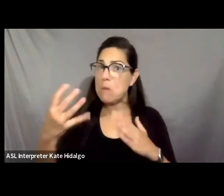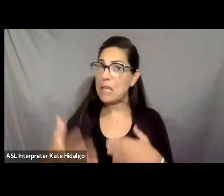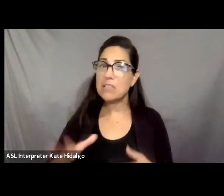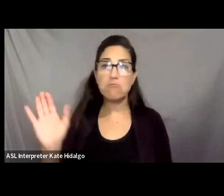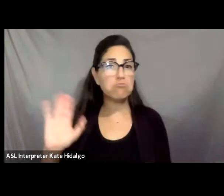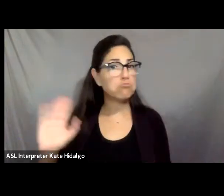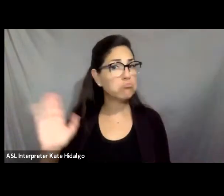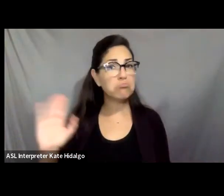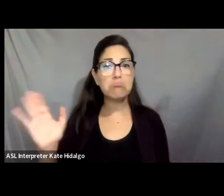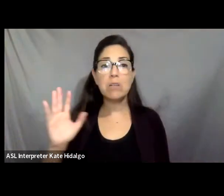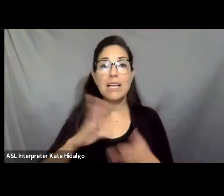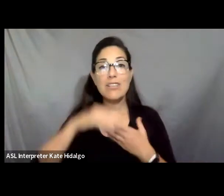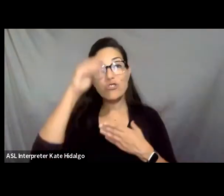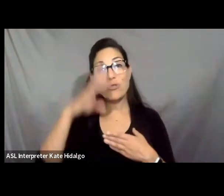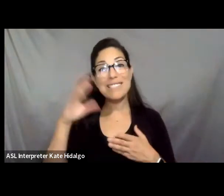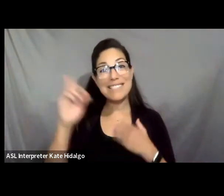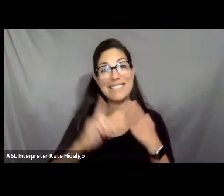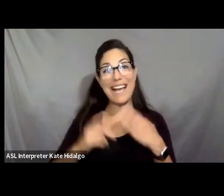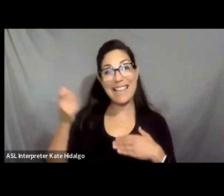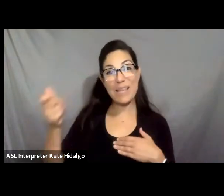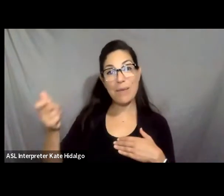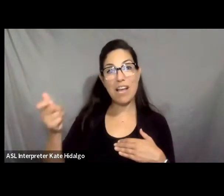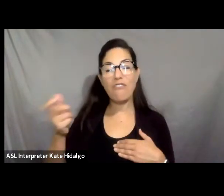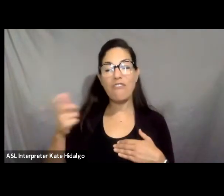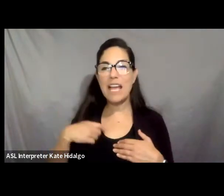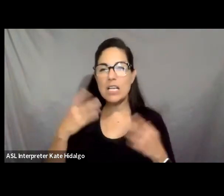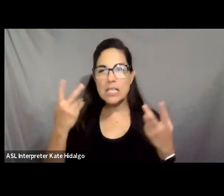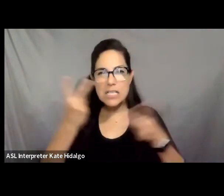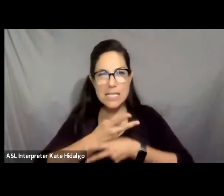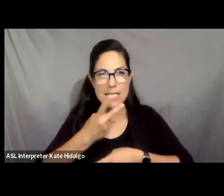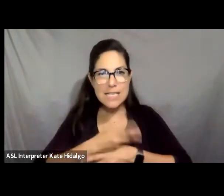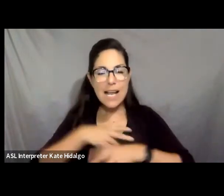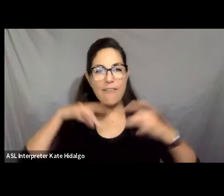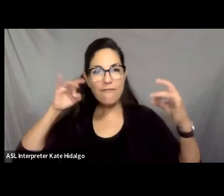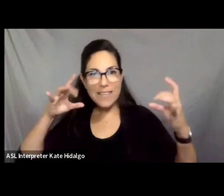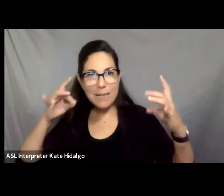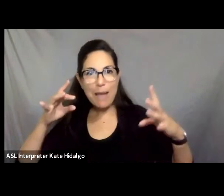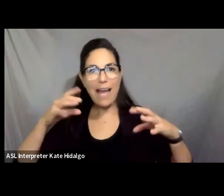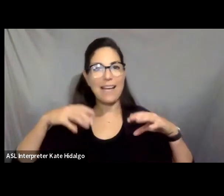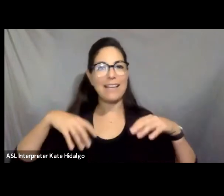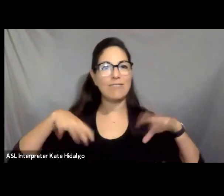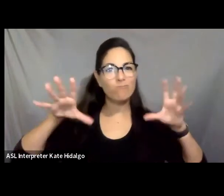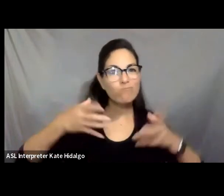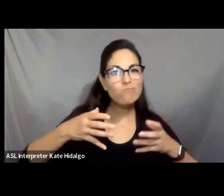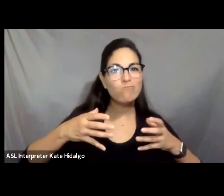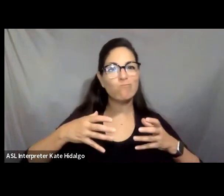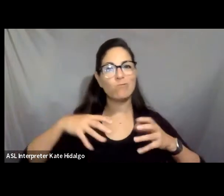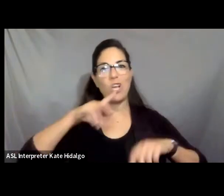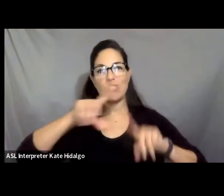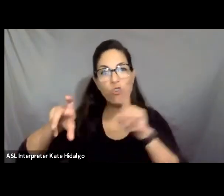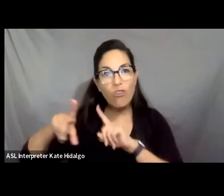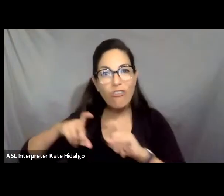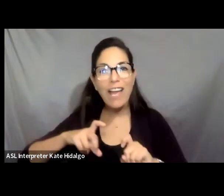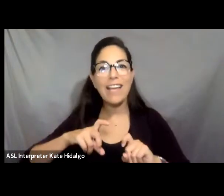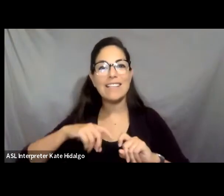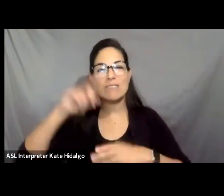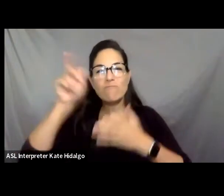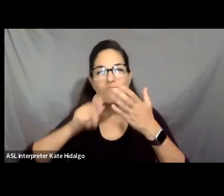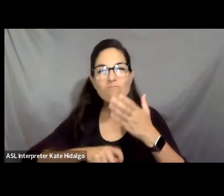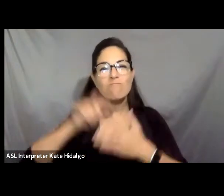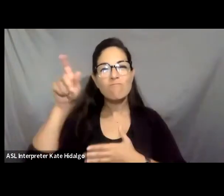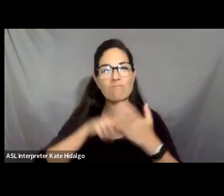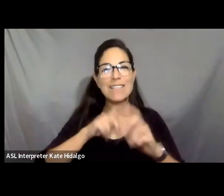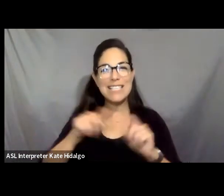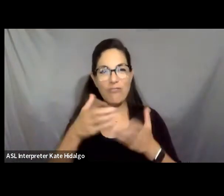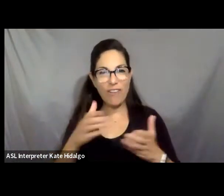but because the students designed it, they sought out feedback and focus groups and through surveys. They did a lot of renderings. They included